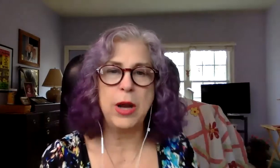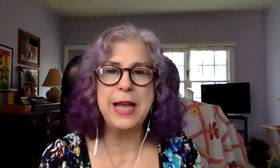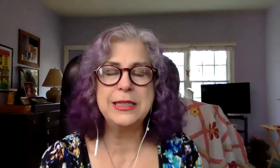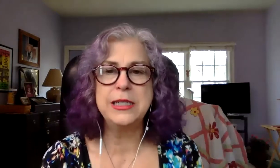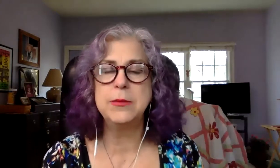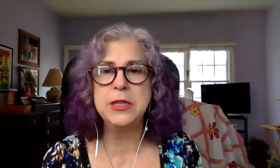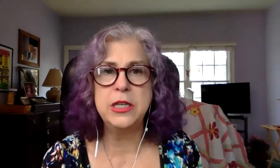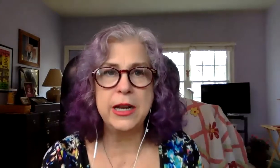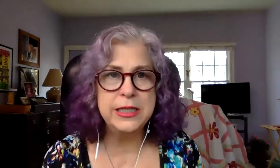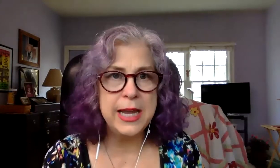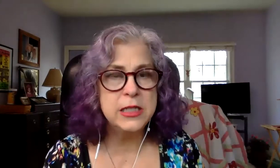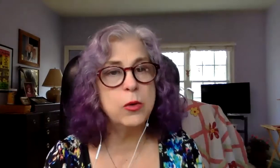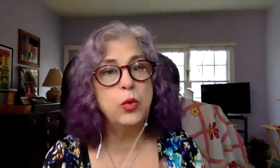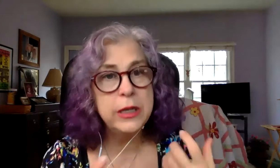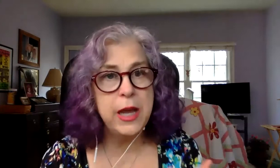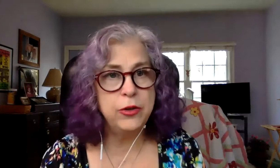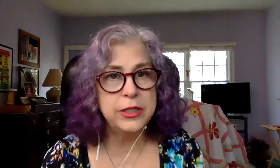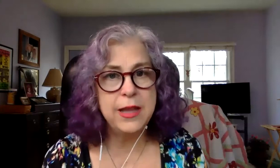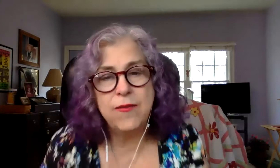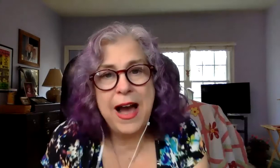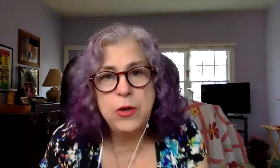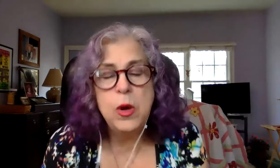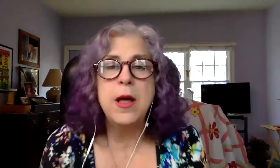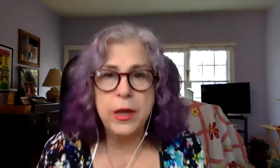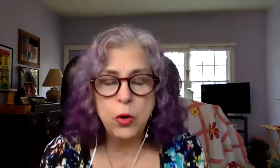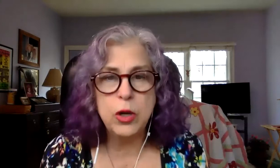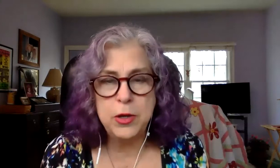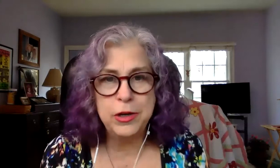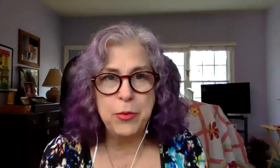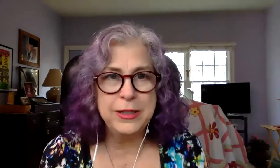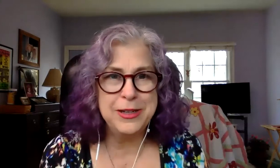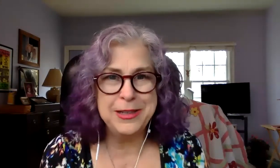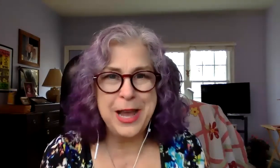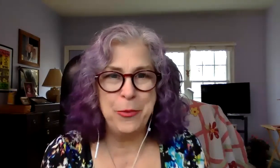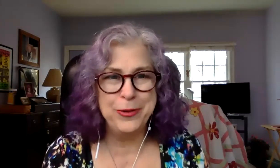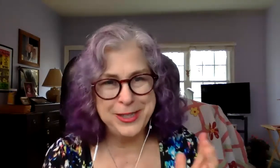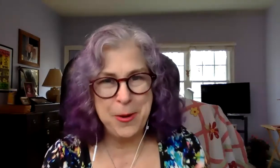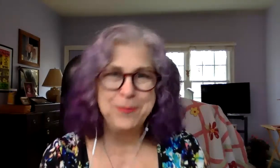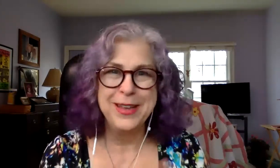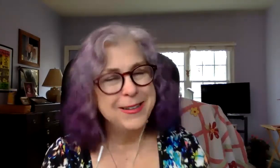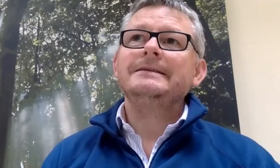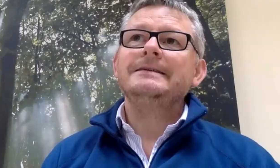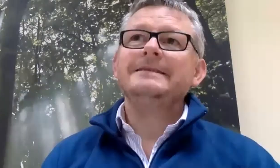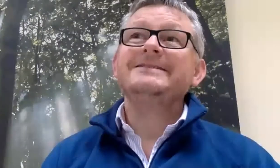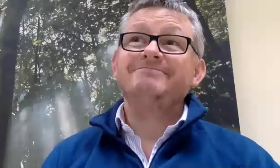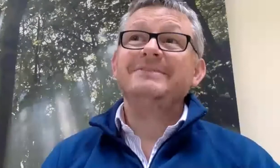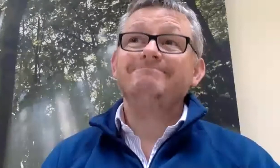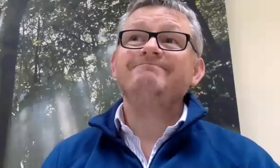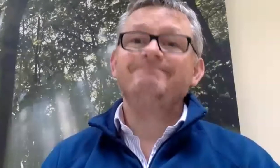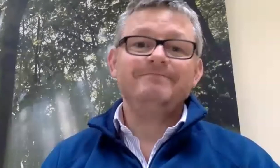broadcast systems in the United States to really understand the value that your community brings to the table. So pull out your magic wand and tell us